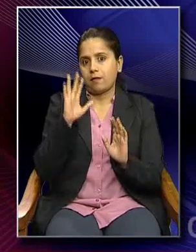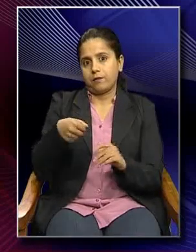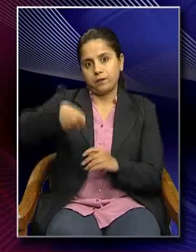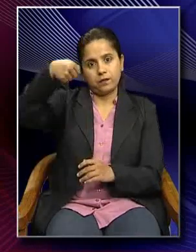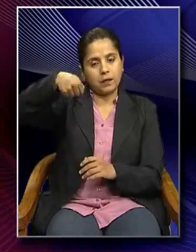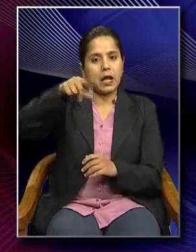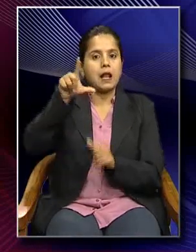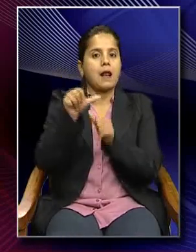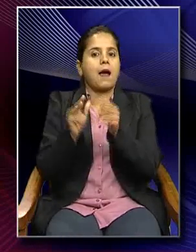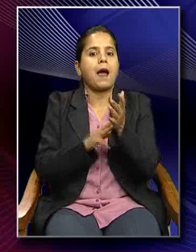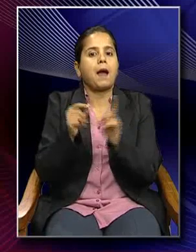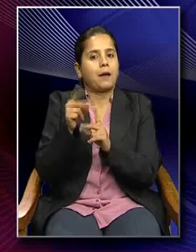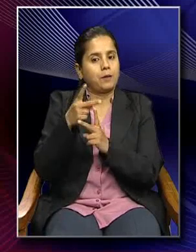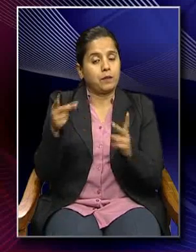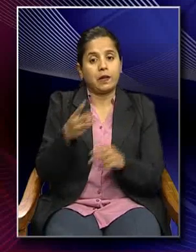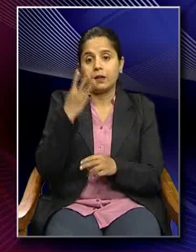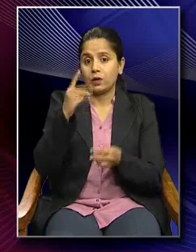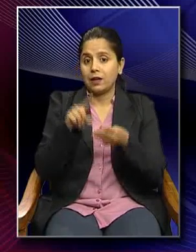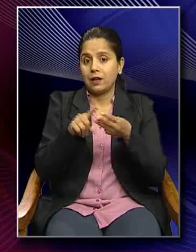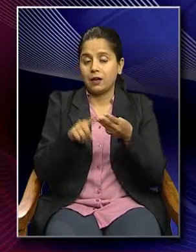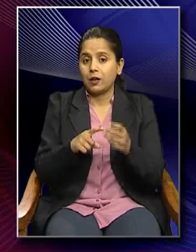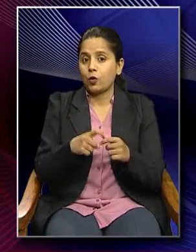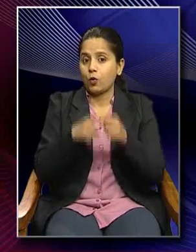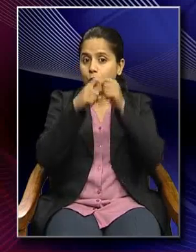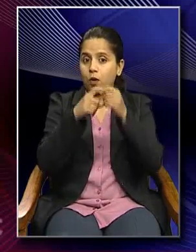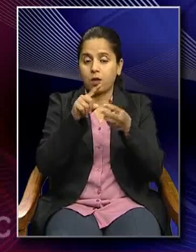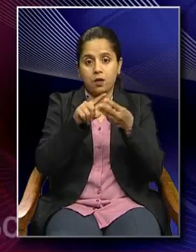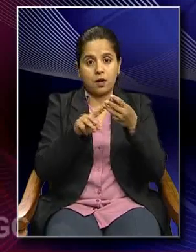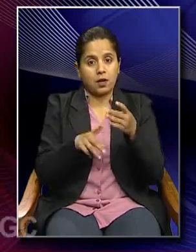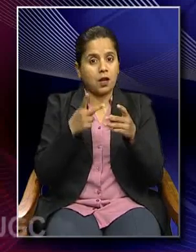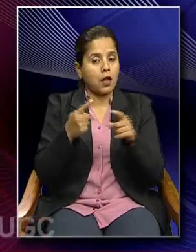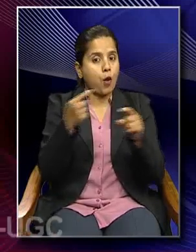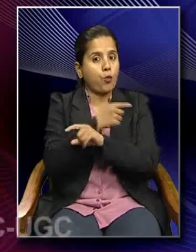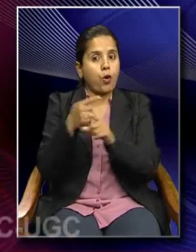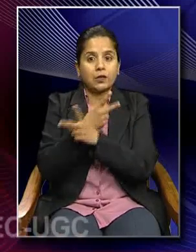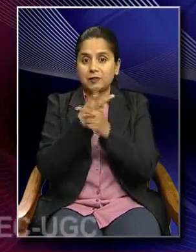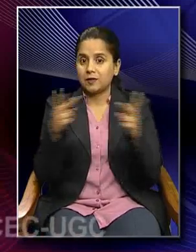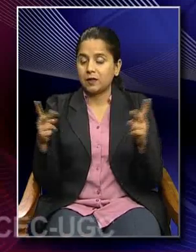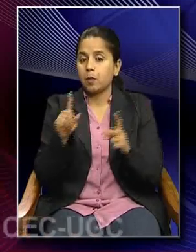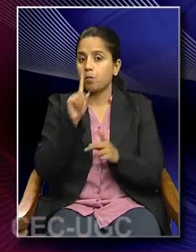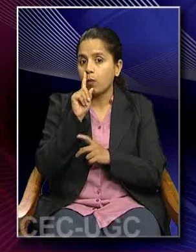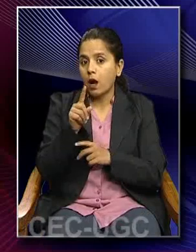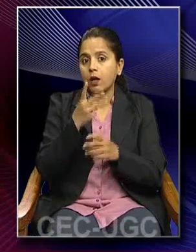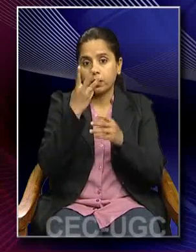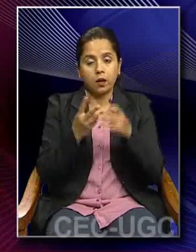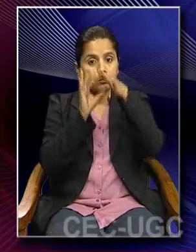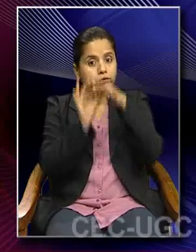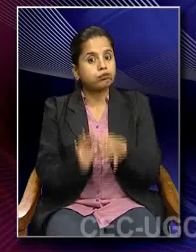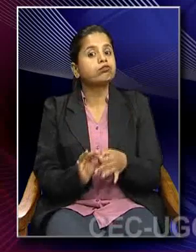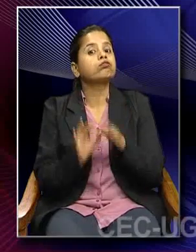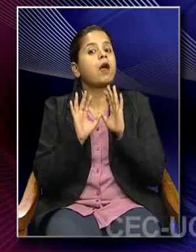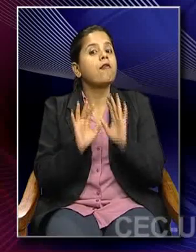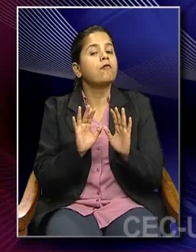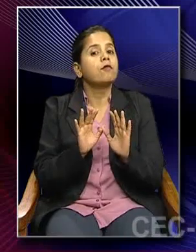similar manner, these three guns, they are also opposed to each other, but they cooperate with each